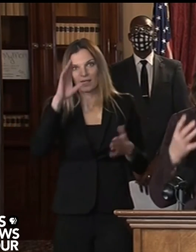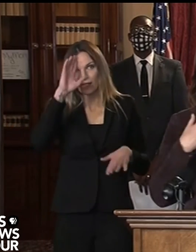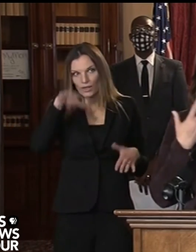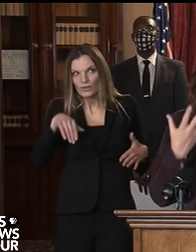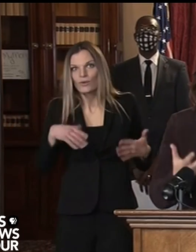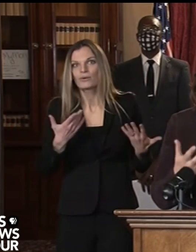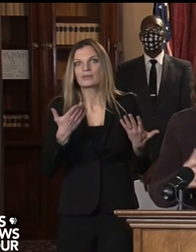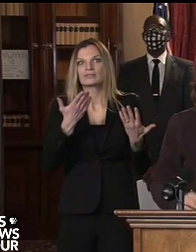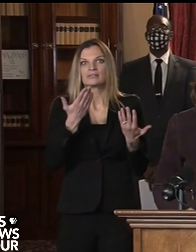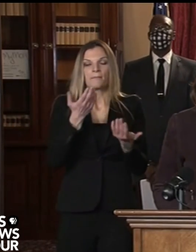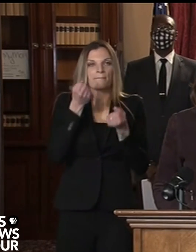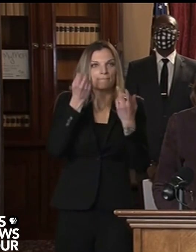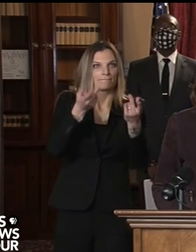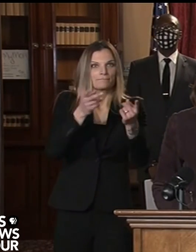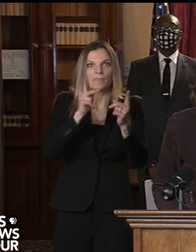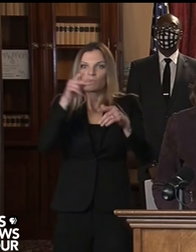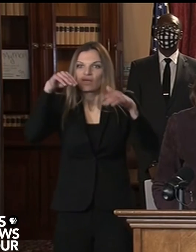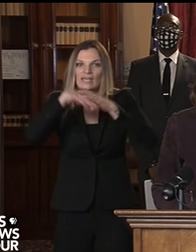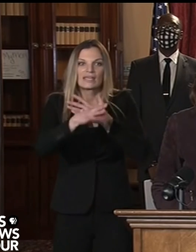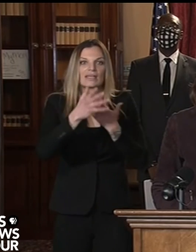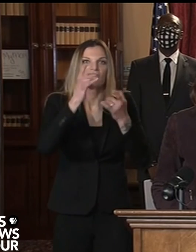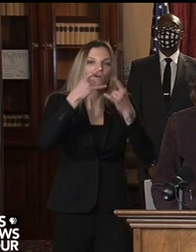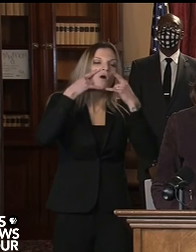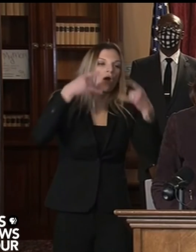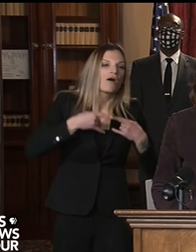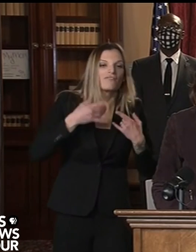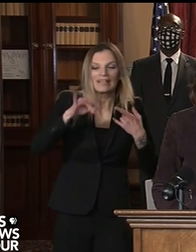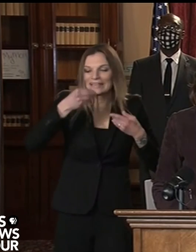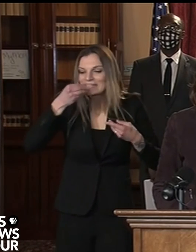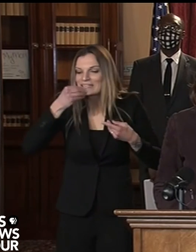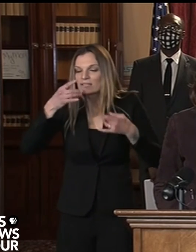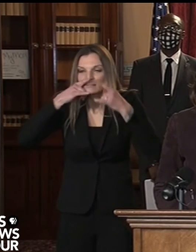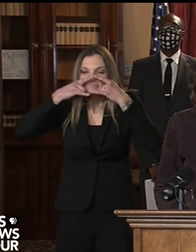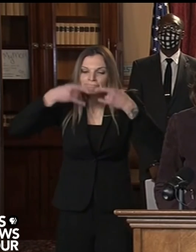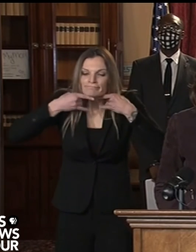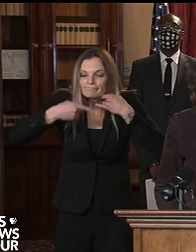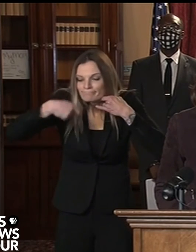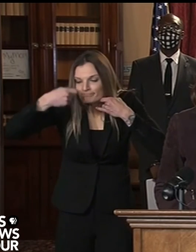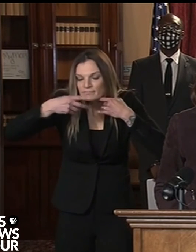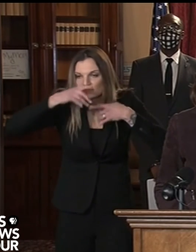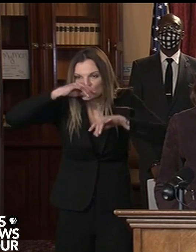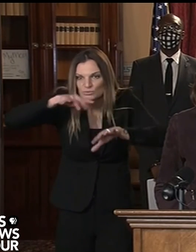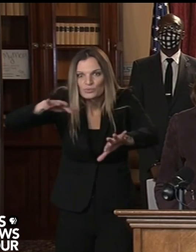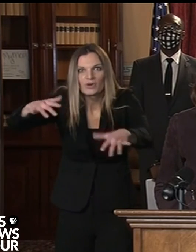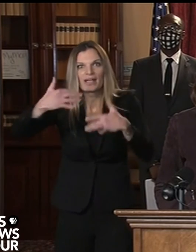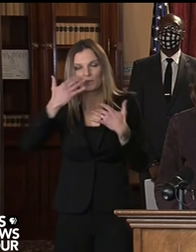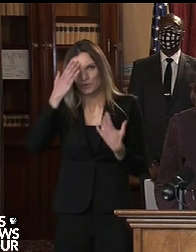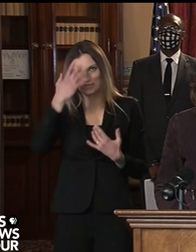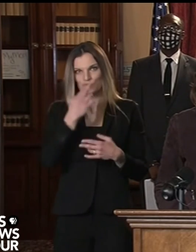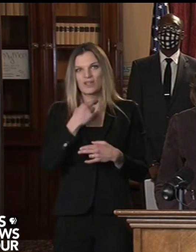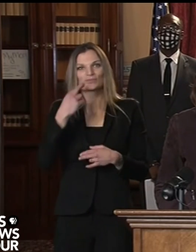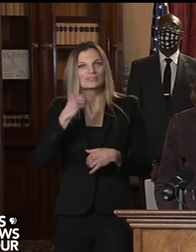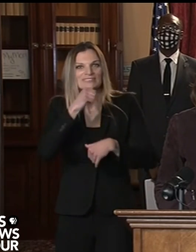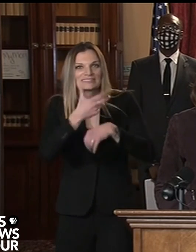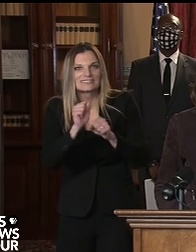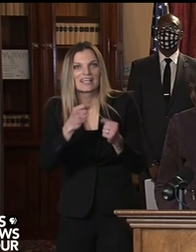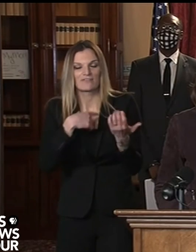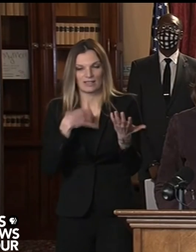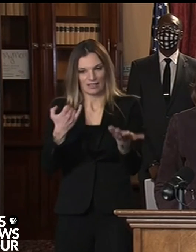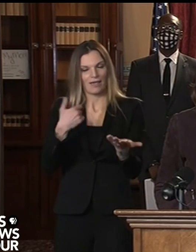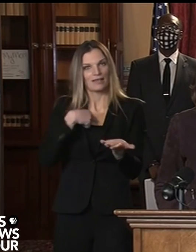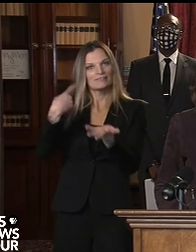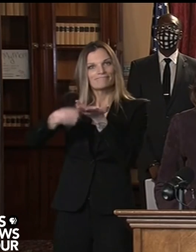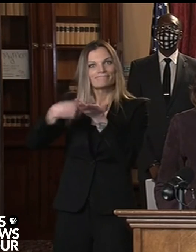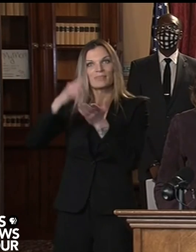households, activities that require taking a mask off, like eating. It is my hope that we get this federal